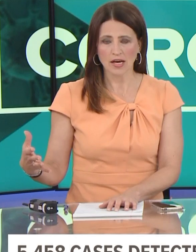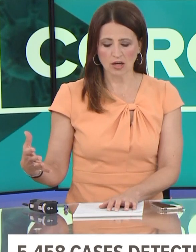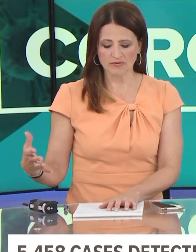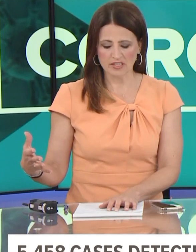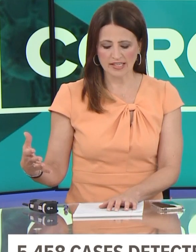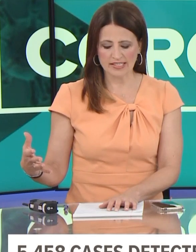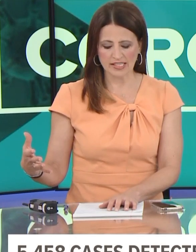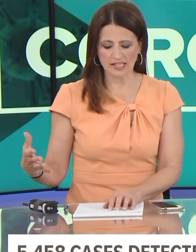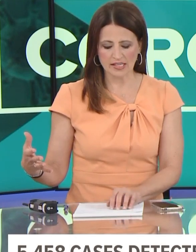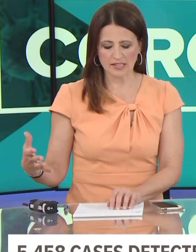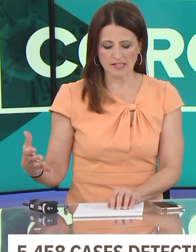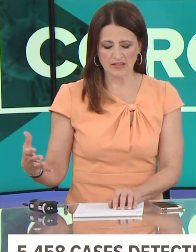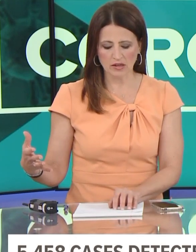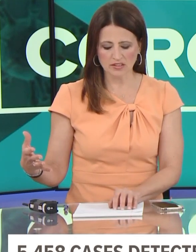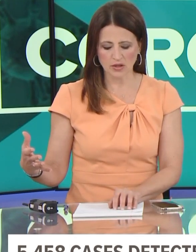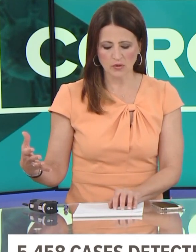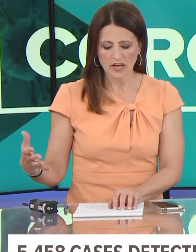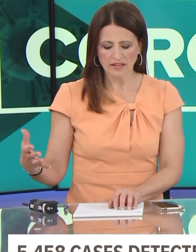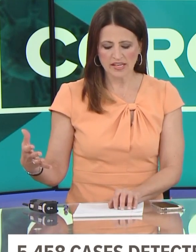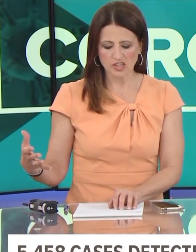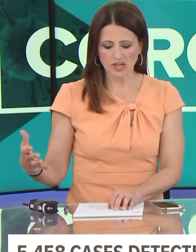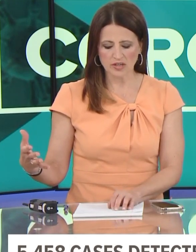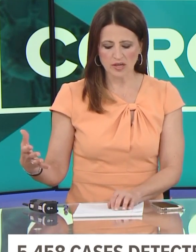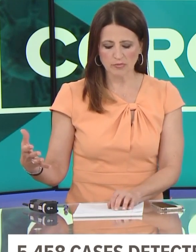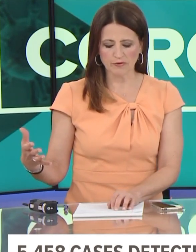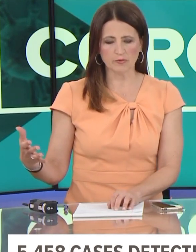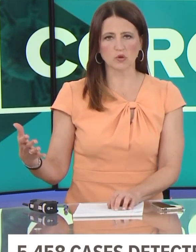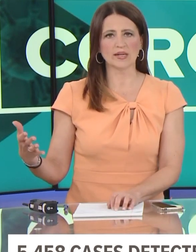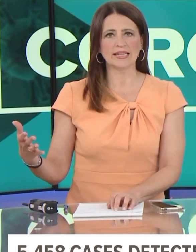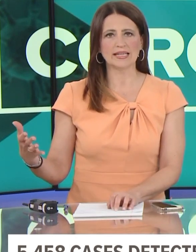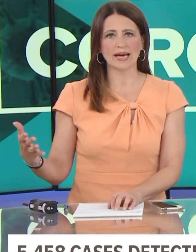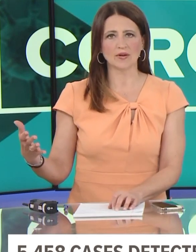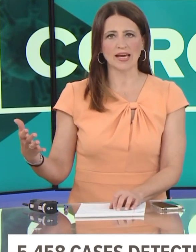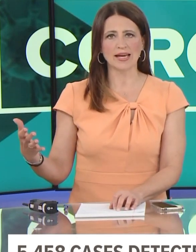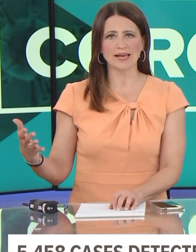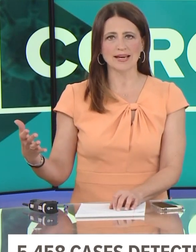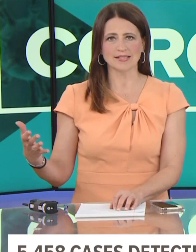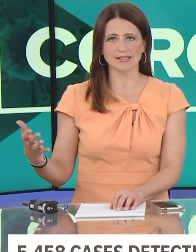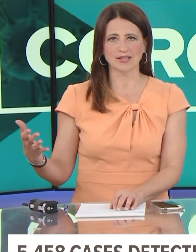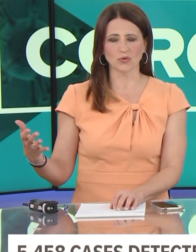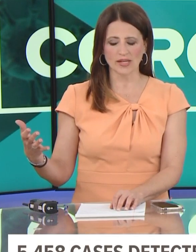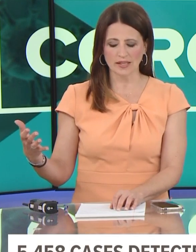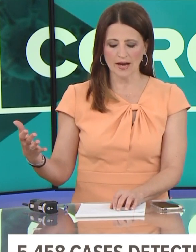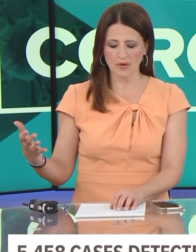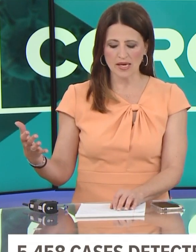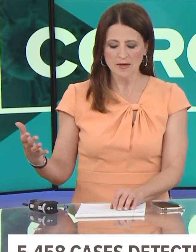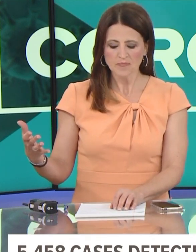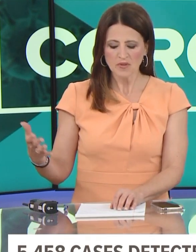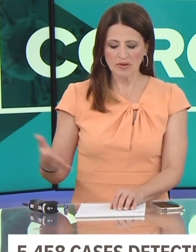contagious COVID-19 is. And then also they shared a number from Greene County, 8 cases in